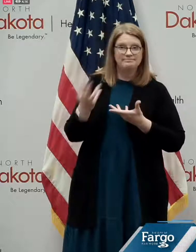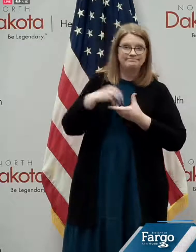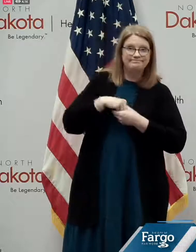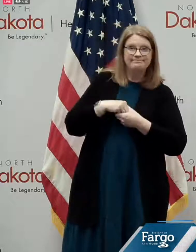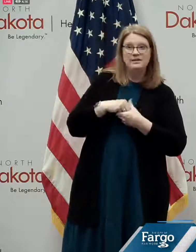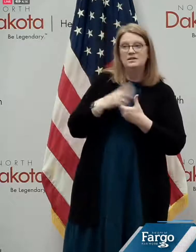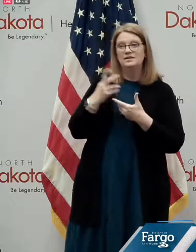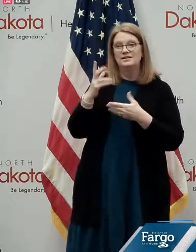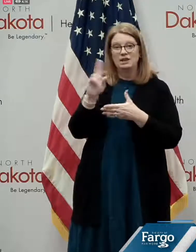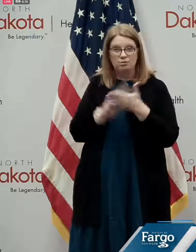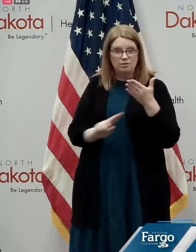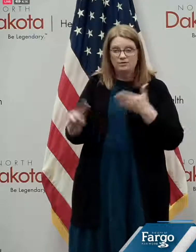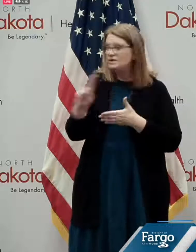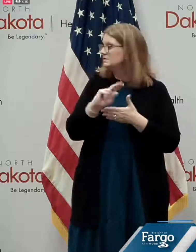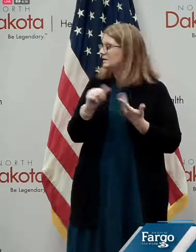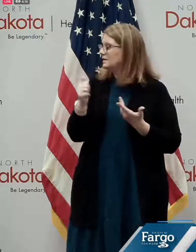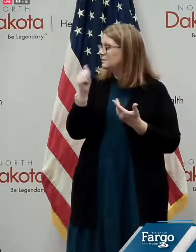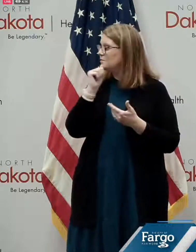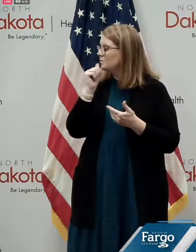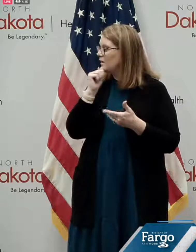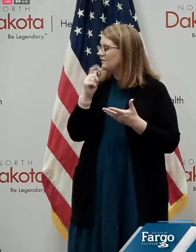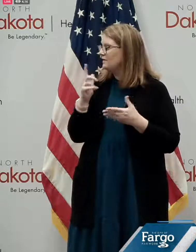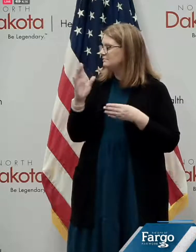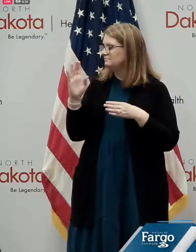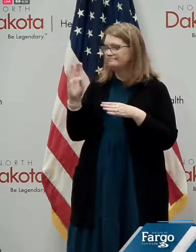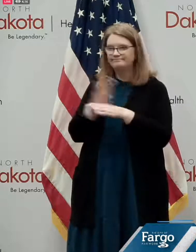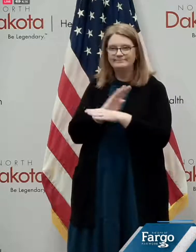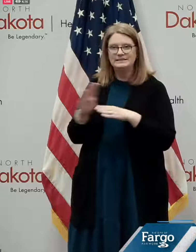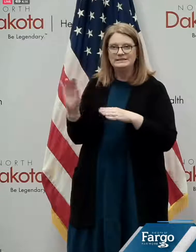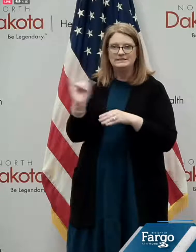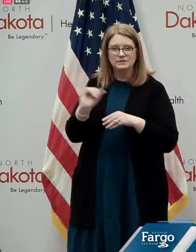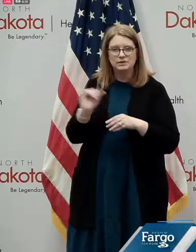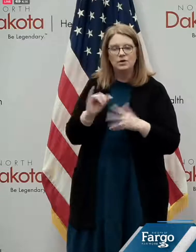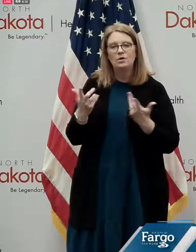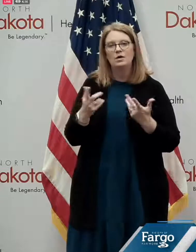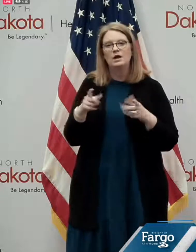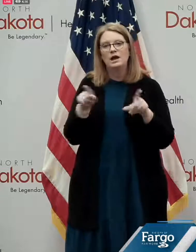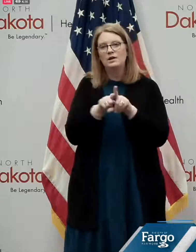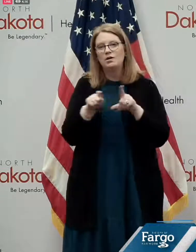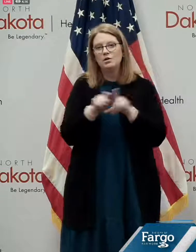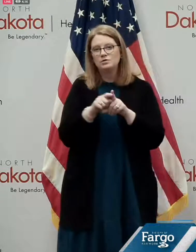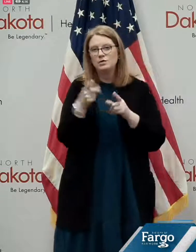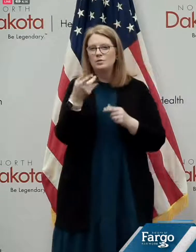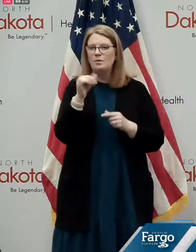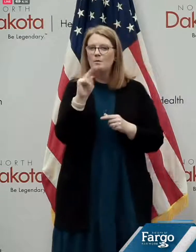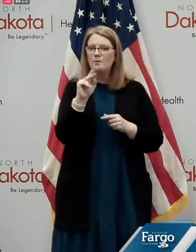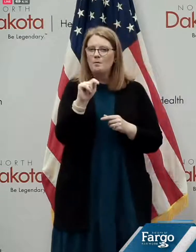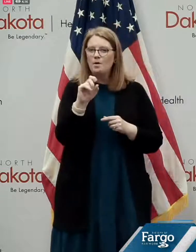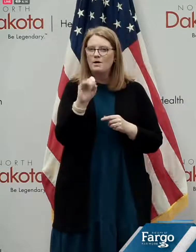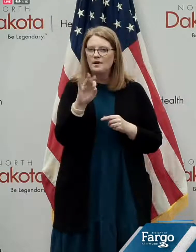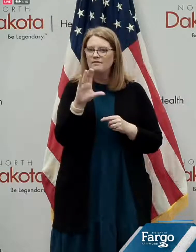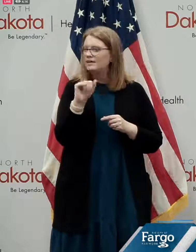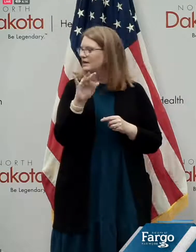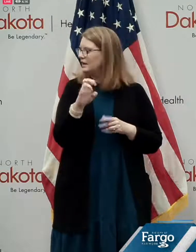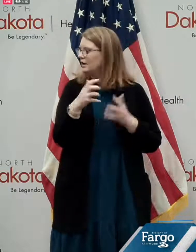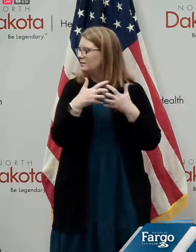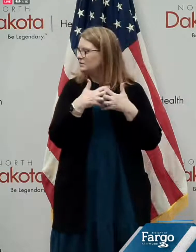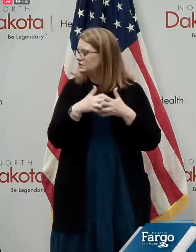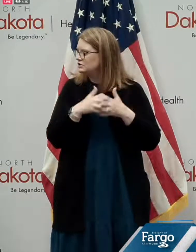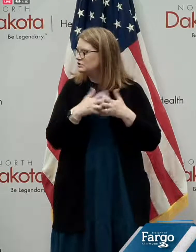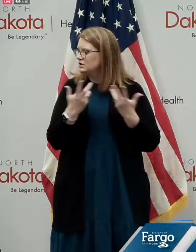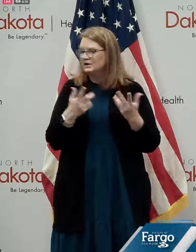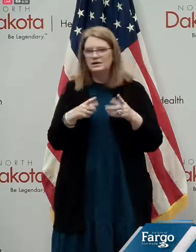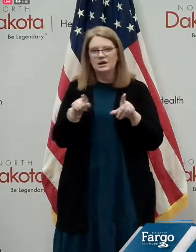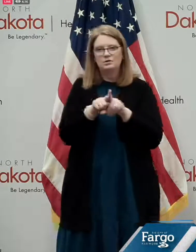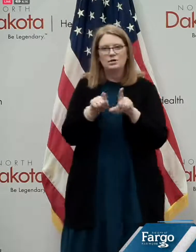the universities on board. We want to bring through point-of-care machines. The federal government is working to get point-of-care